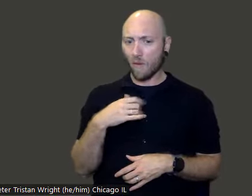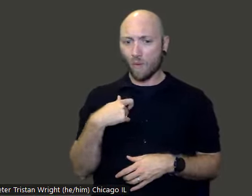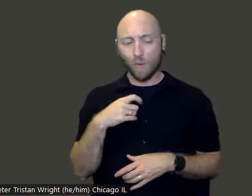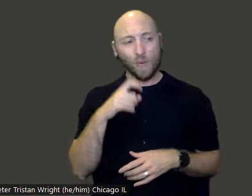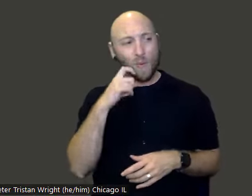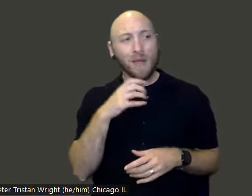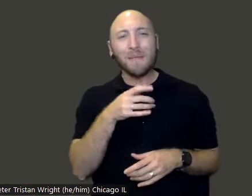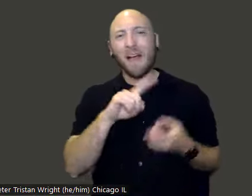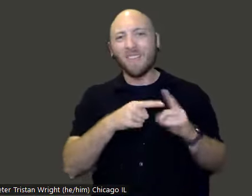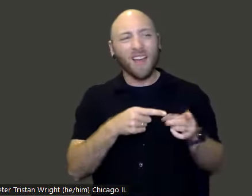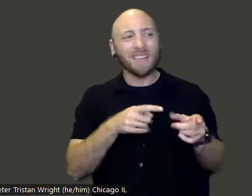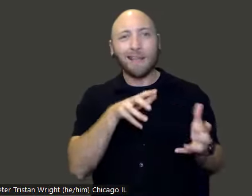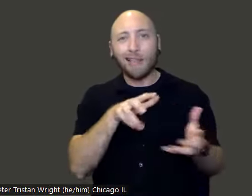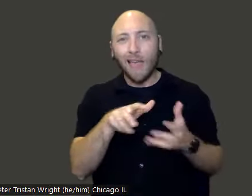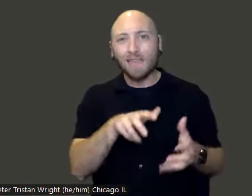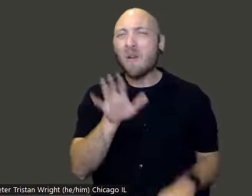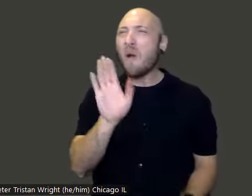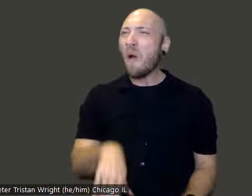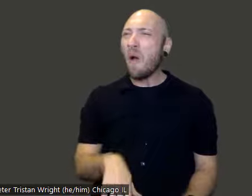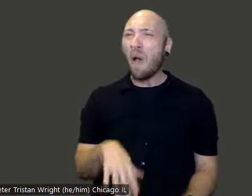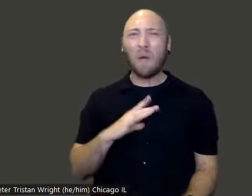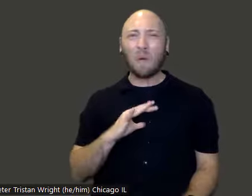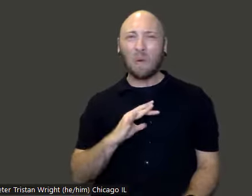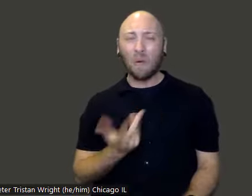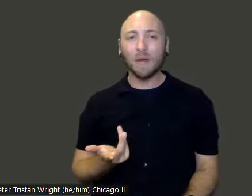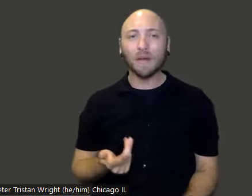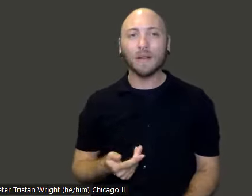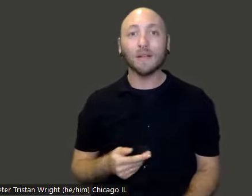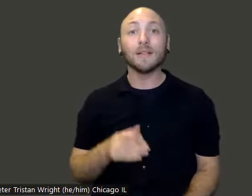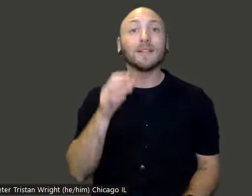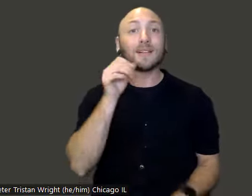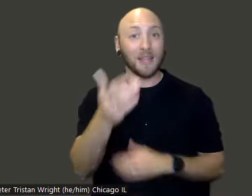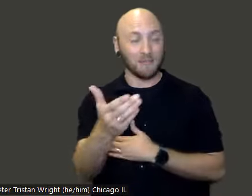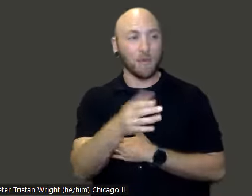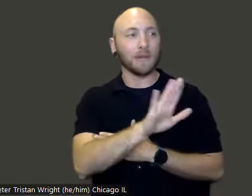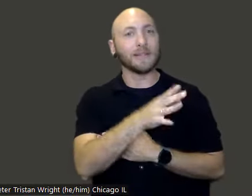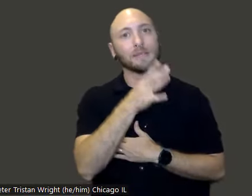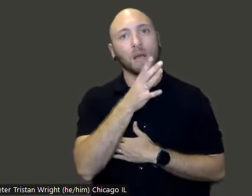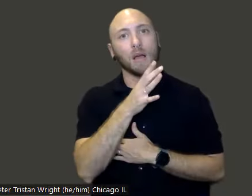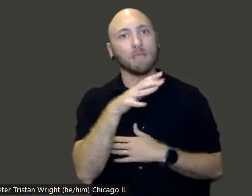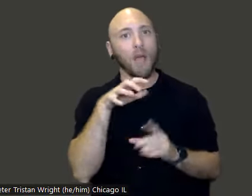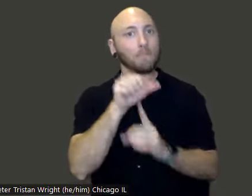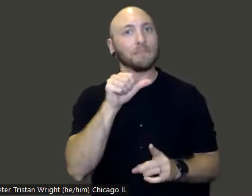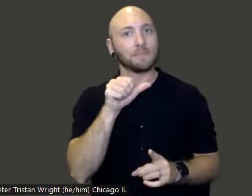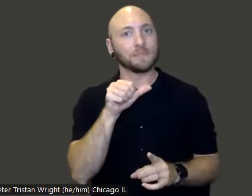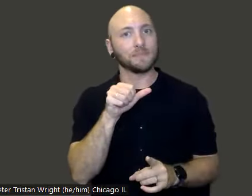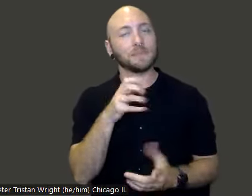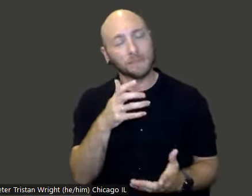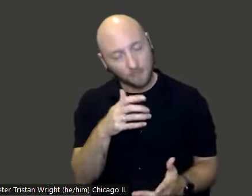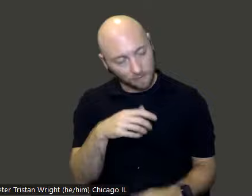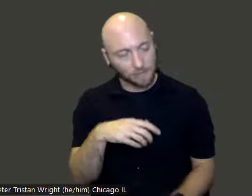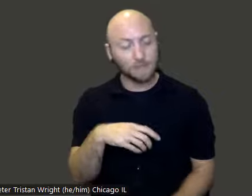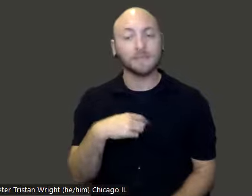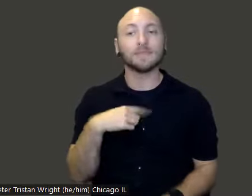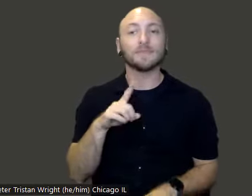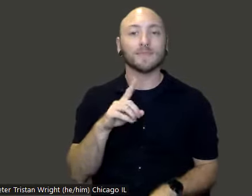like the coolest thing ever. And next morning, friend's mom catches us and we go back home. They